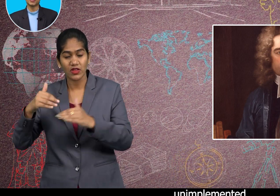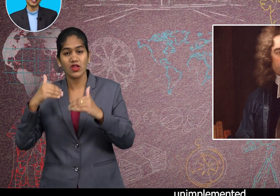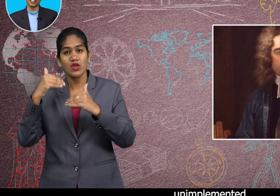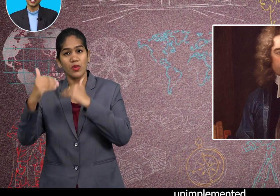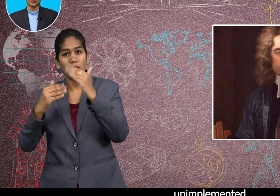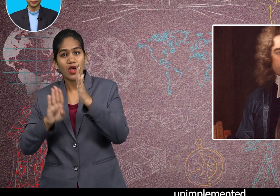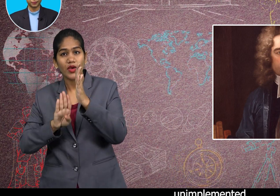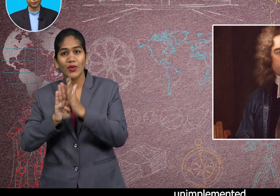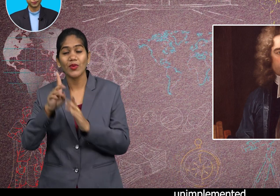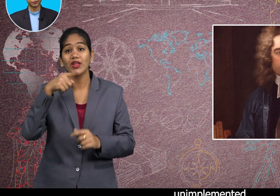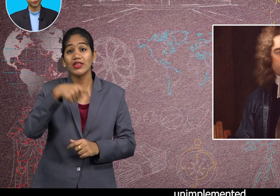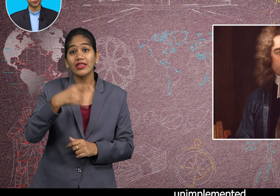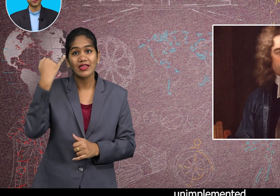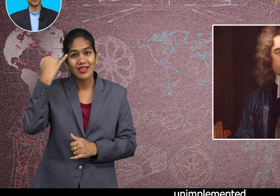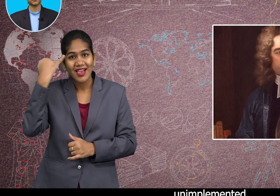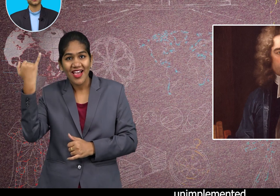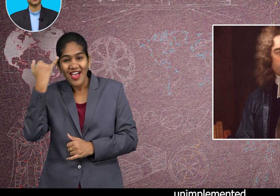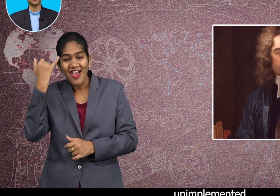unimplemented.